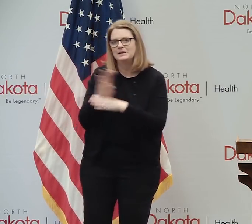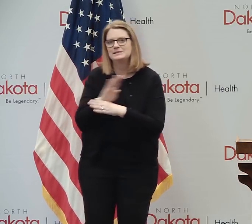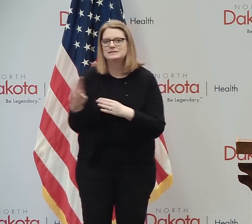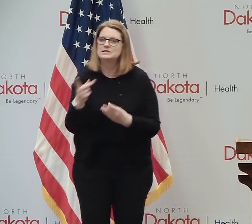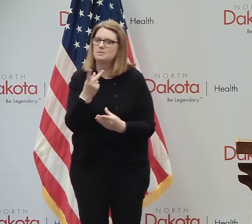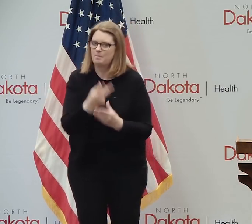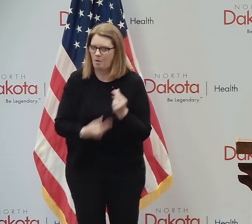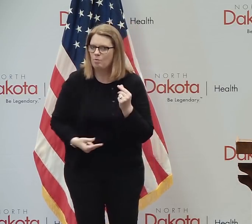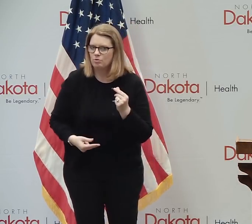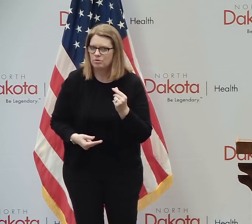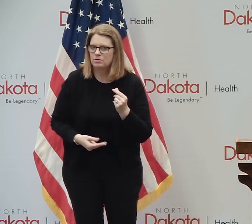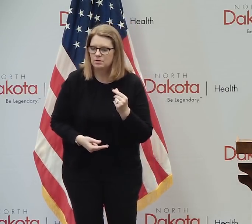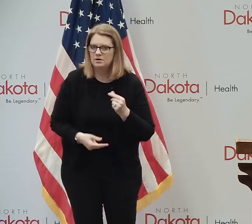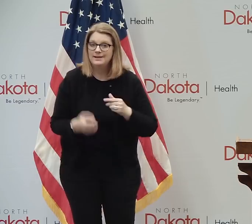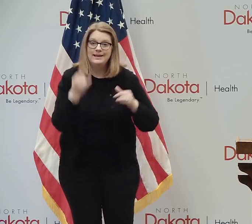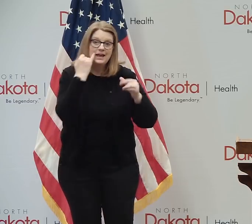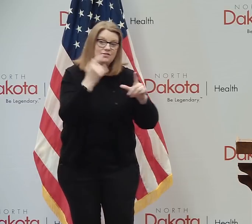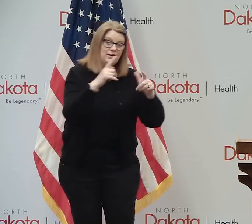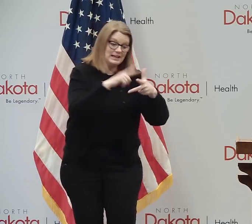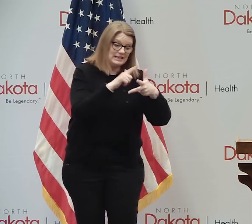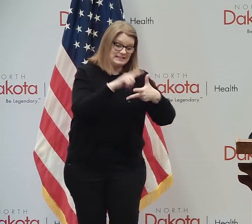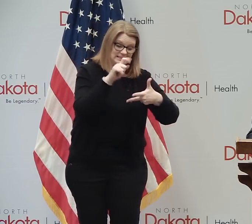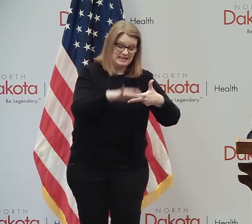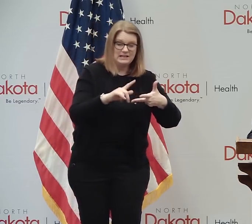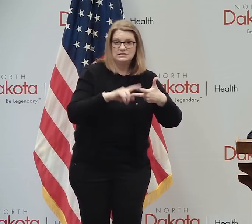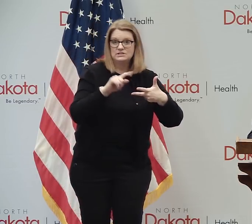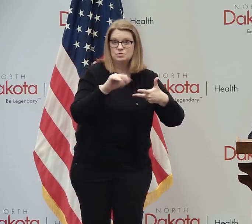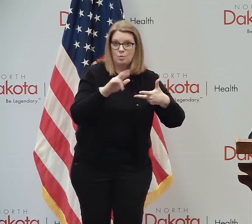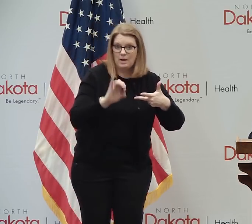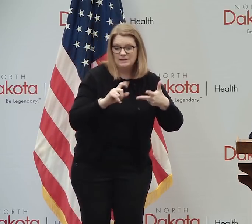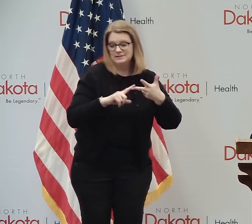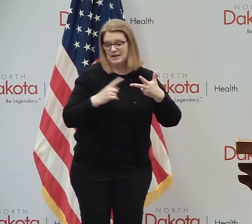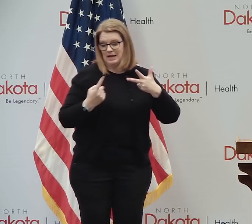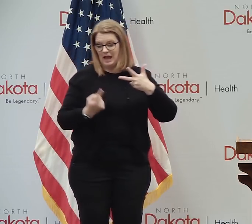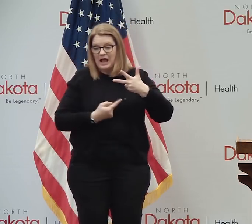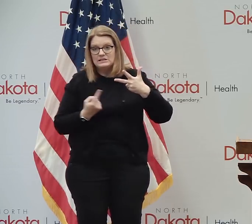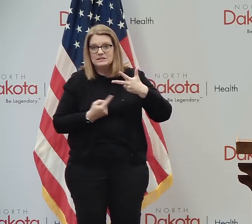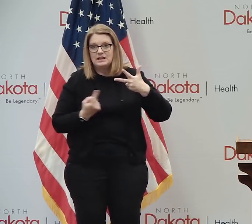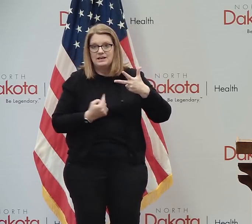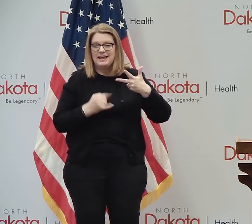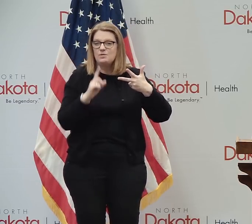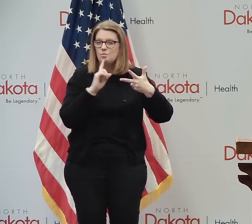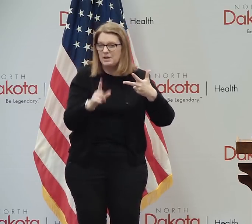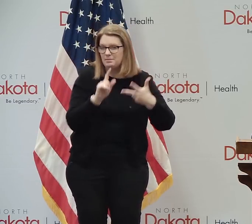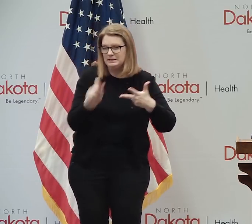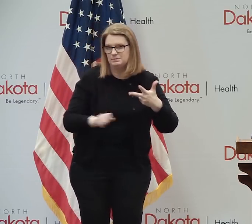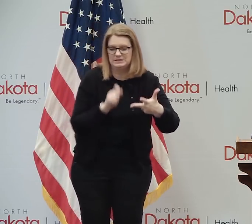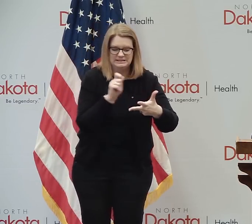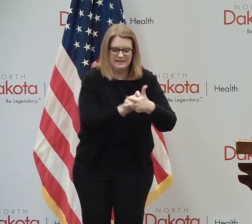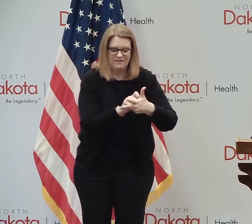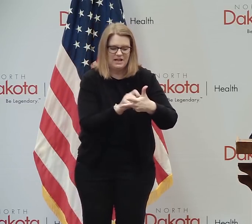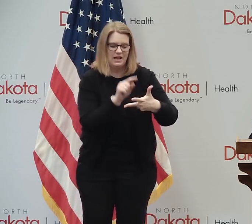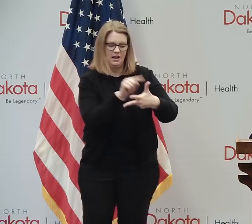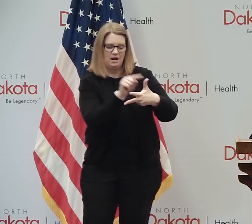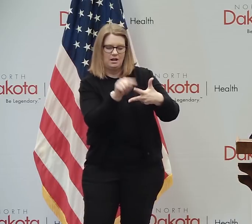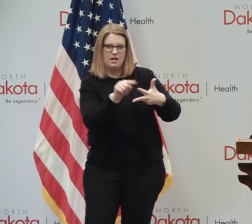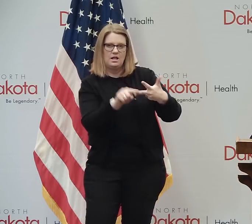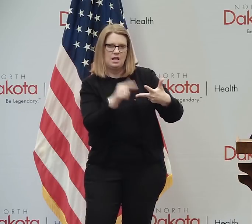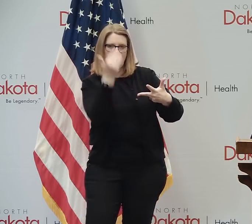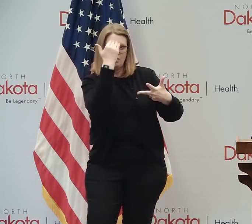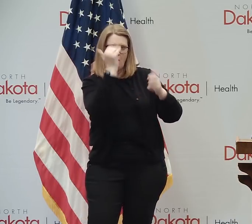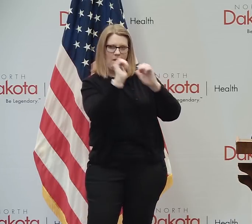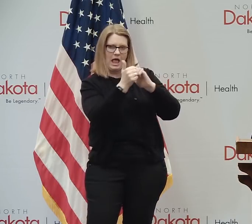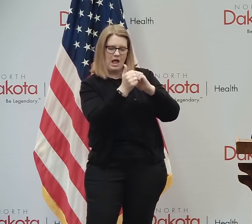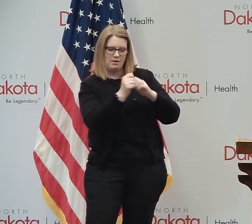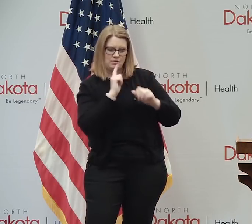can test, we can trace, and we can isolate, if we can do that in a targeted fashion, we can do that